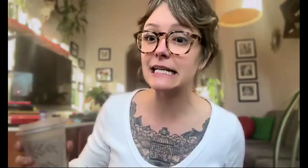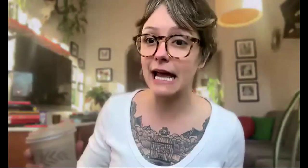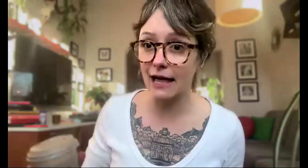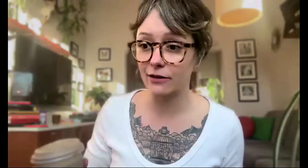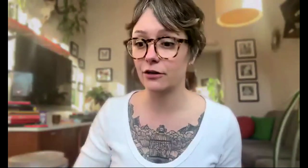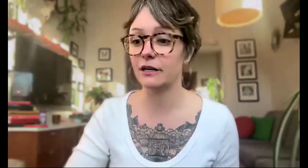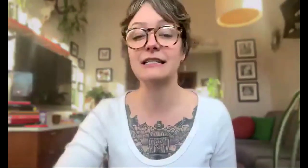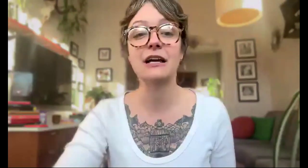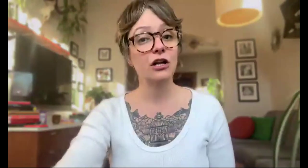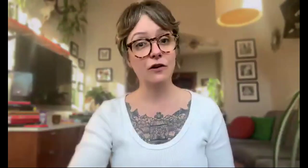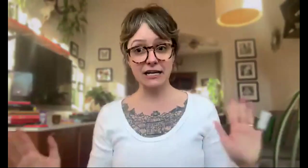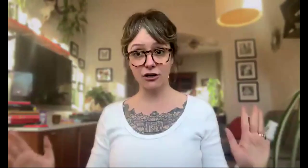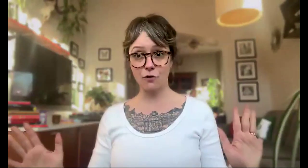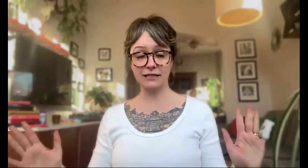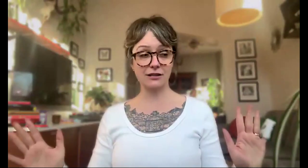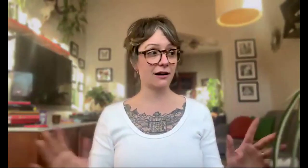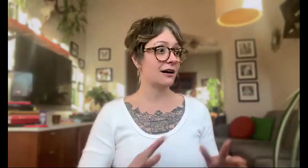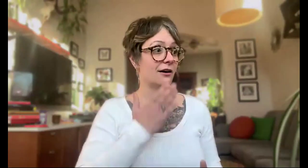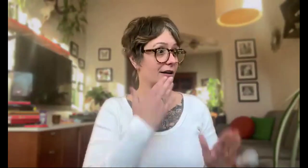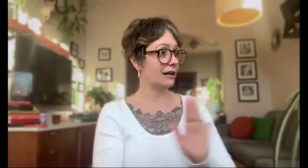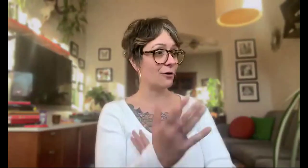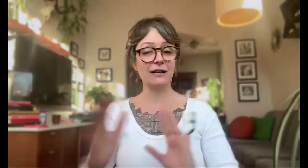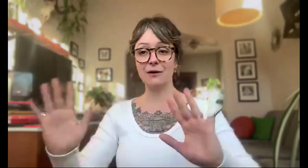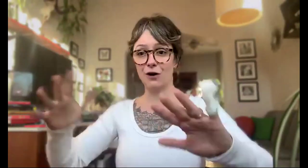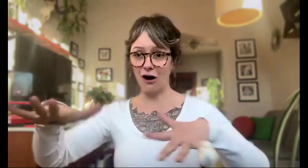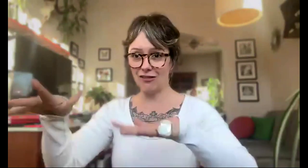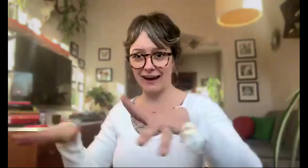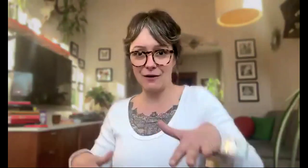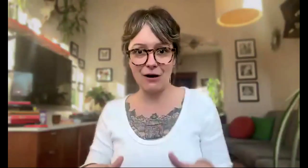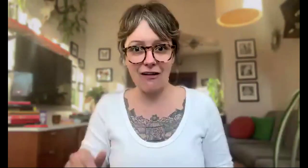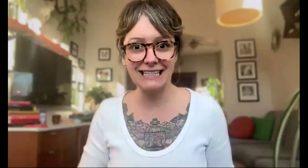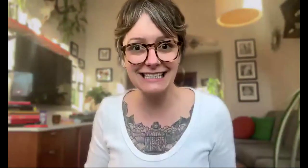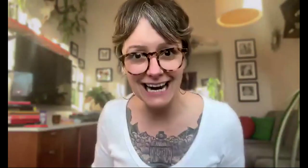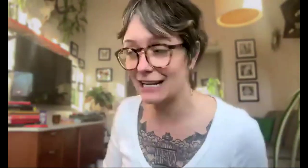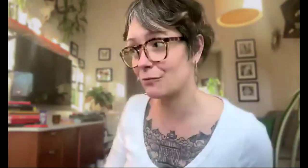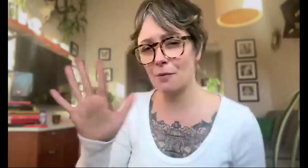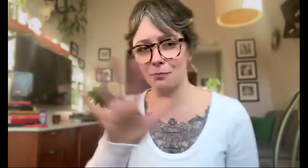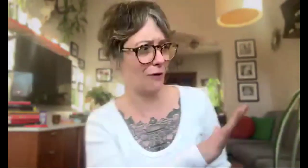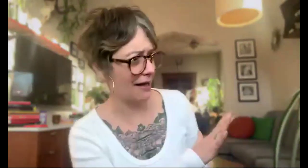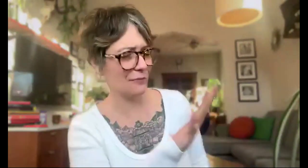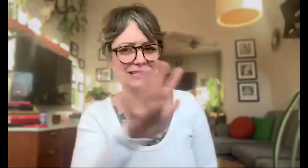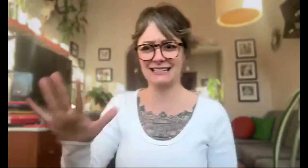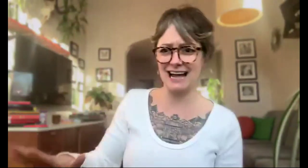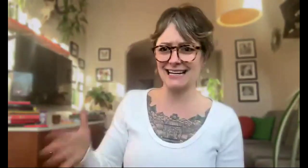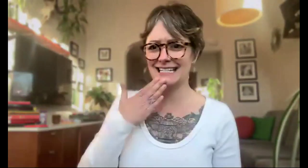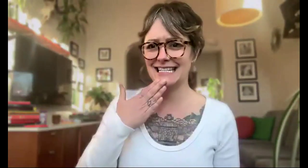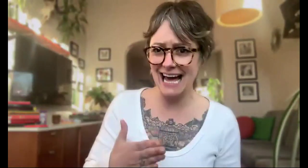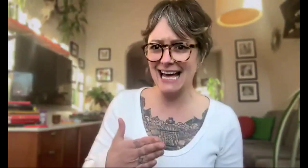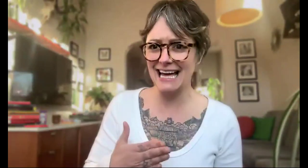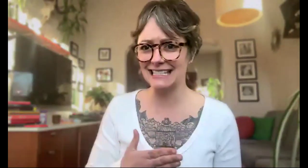into calendar because you sang your good morning song. Okay, good morning. We're all there. We're all excited. We're all proud that we signed.